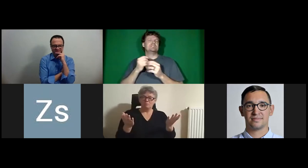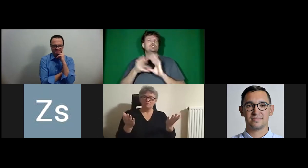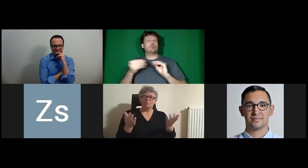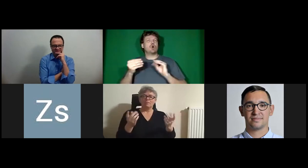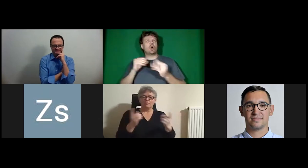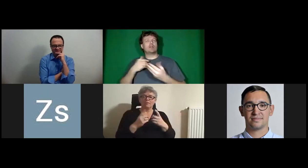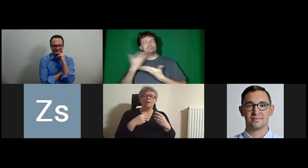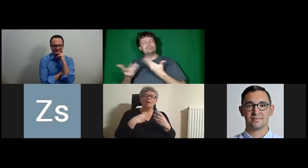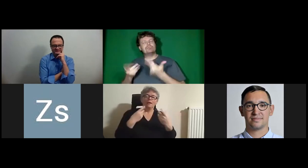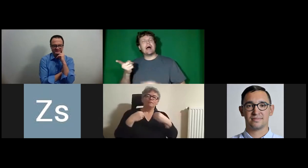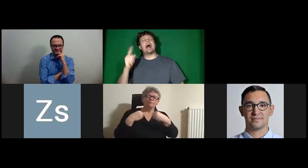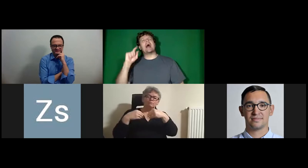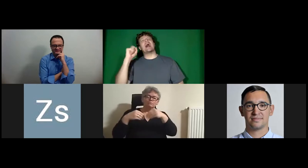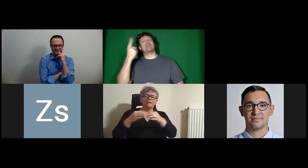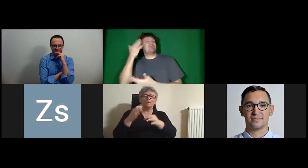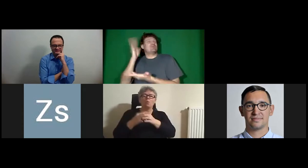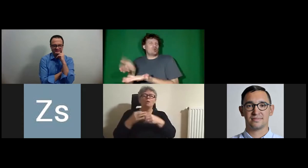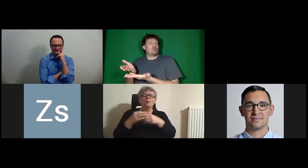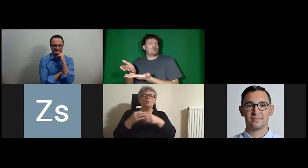have our different sign languages, but